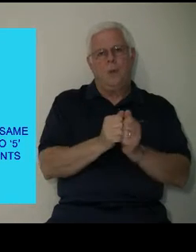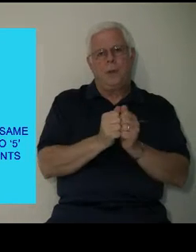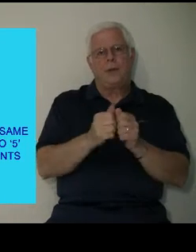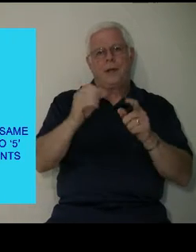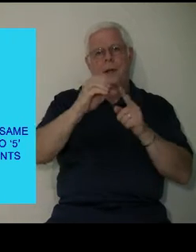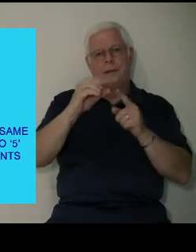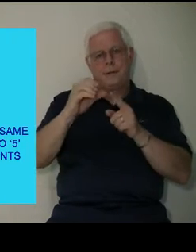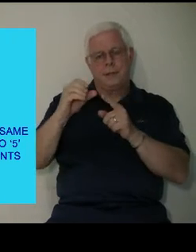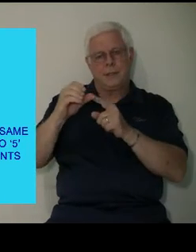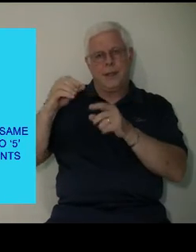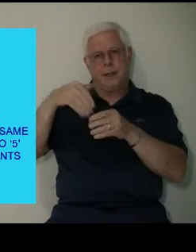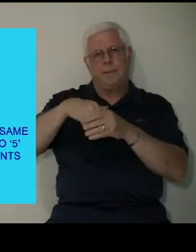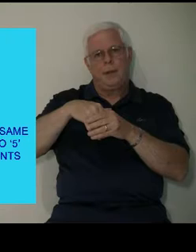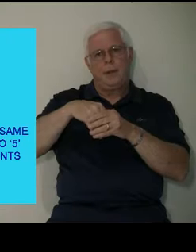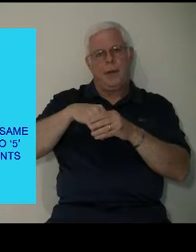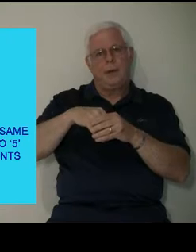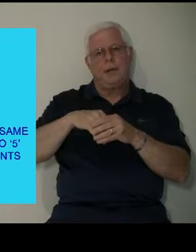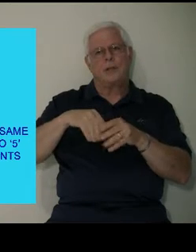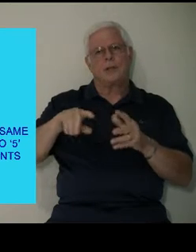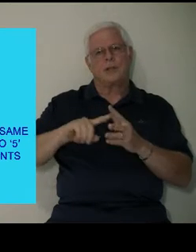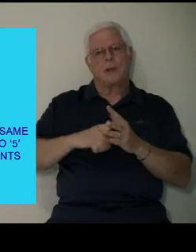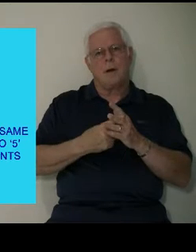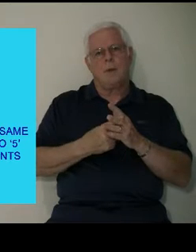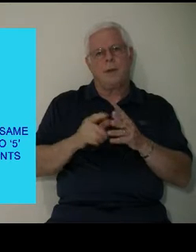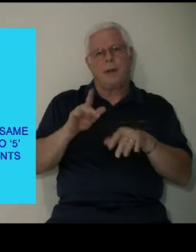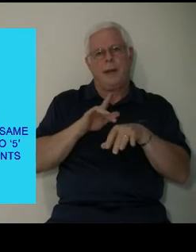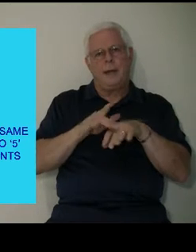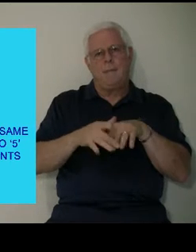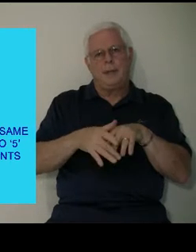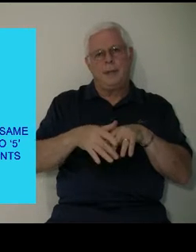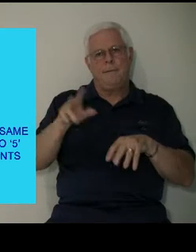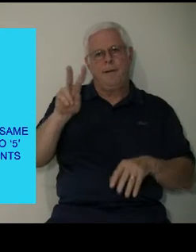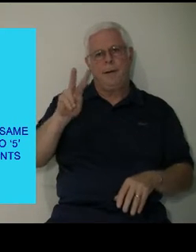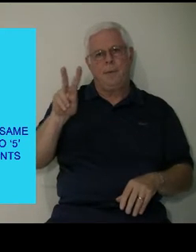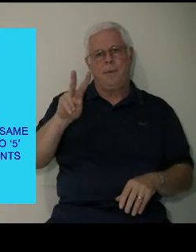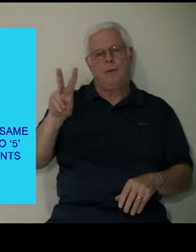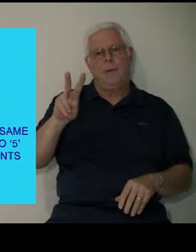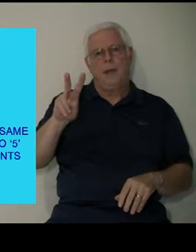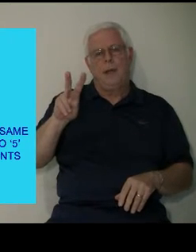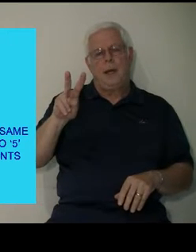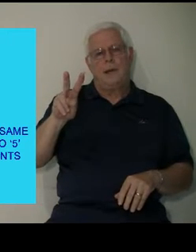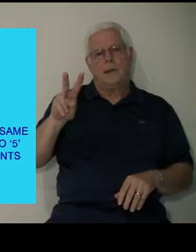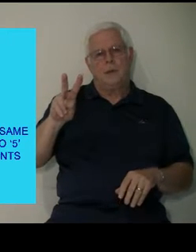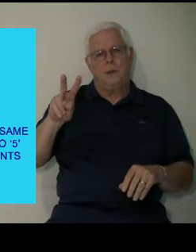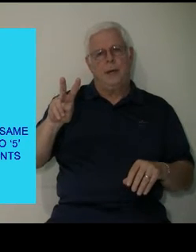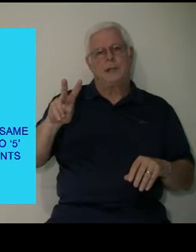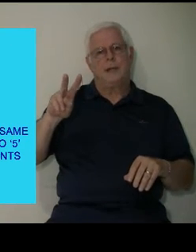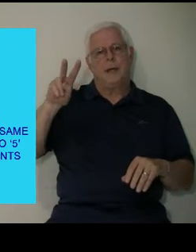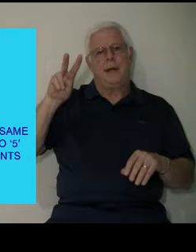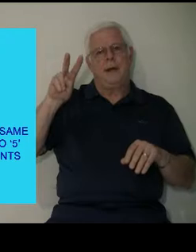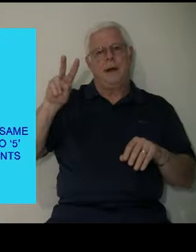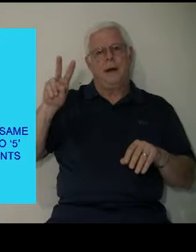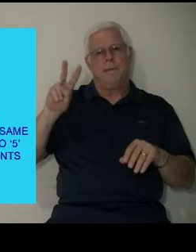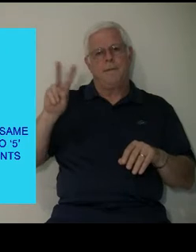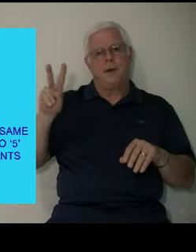with characters inside it. And we start with an empty variable. And so we can say